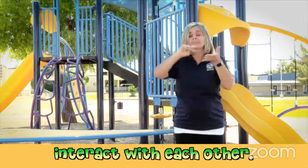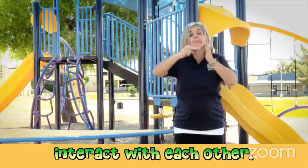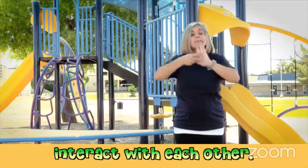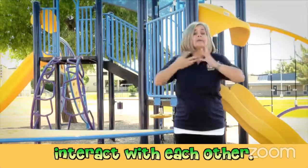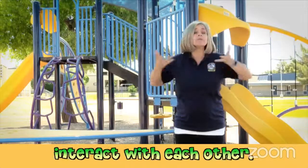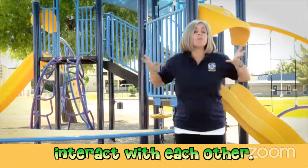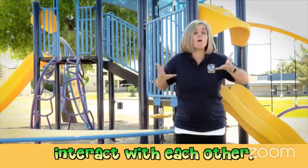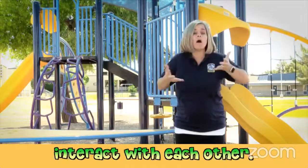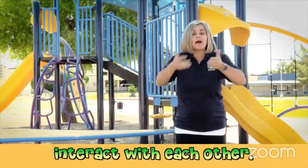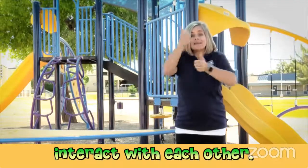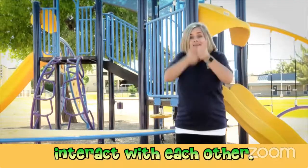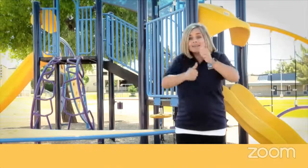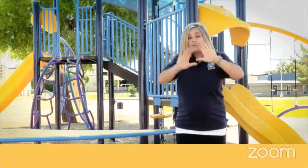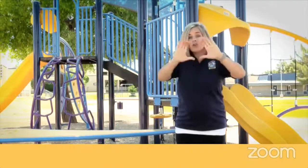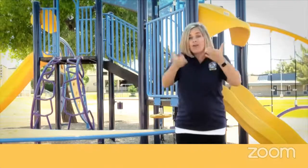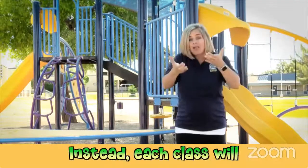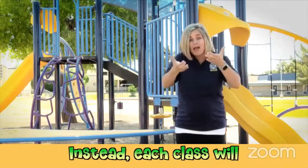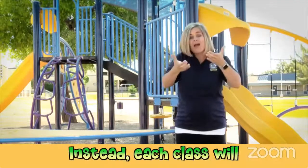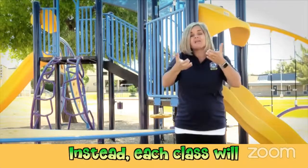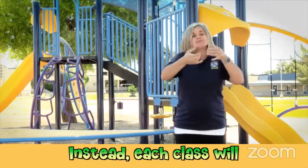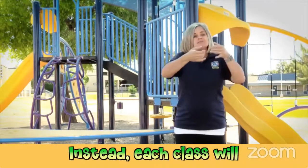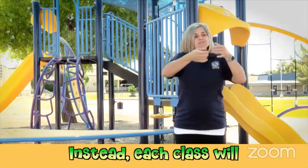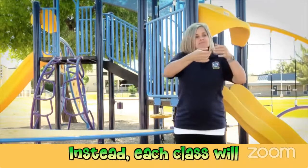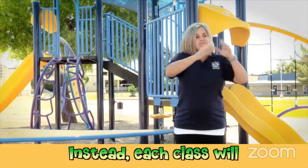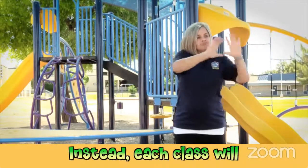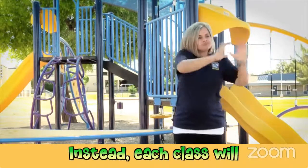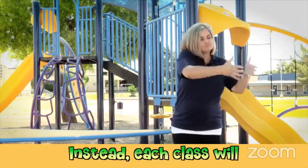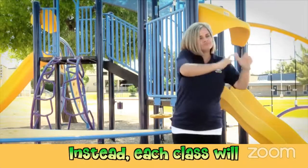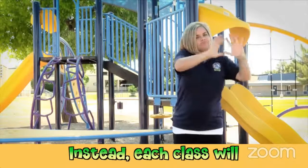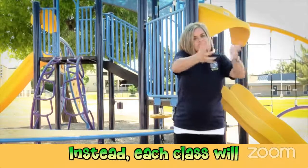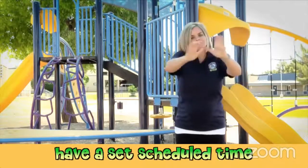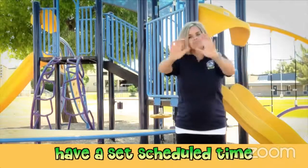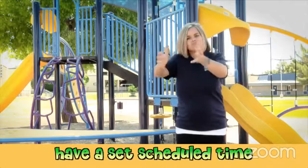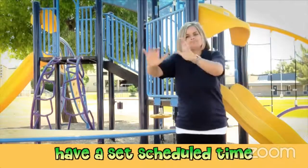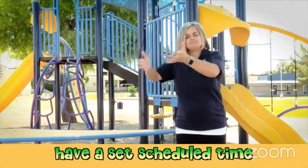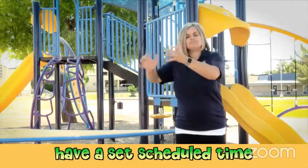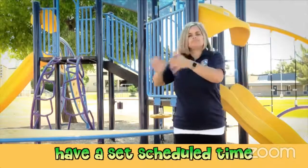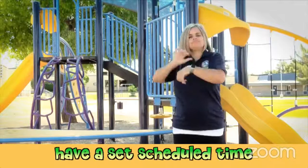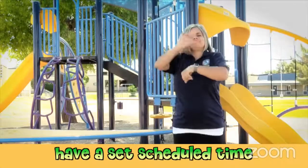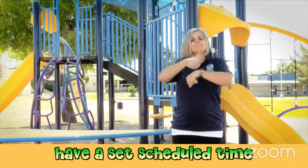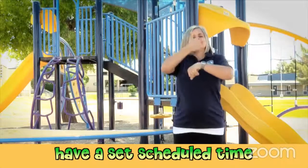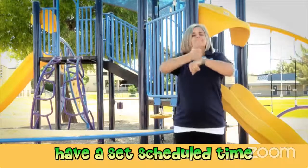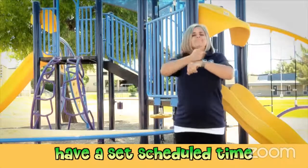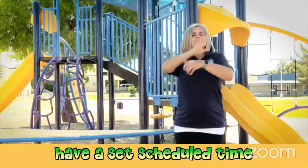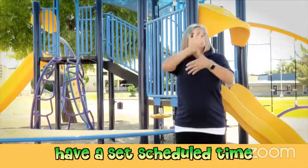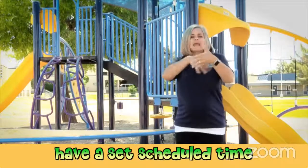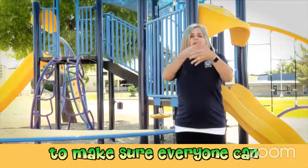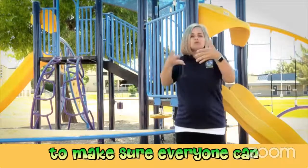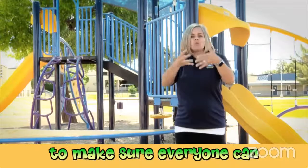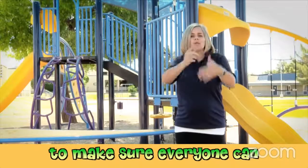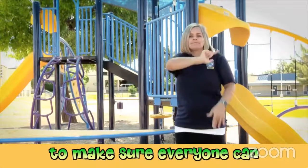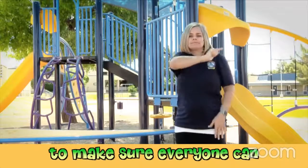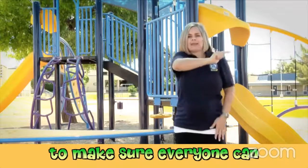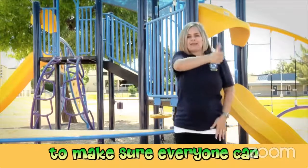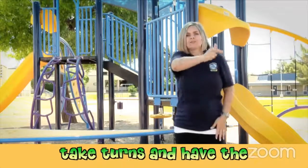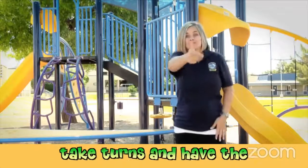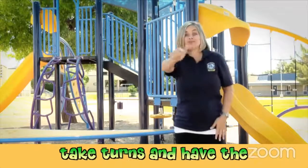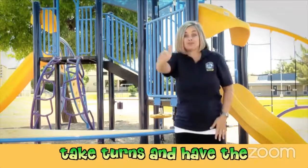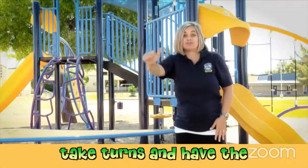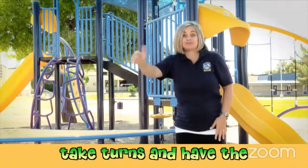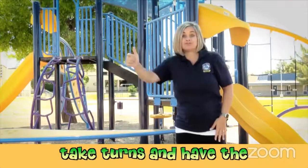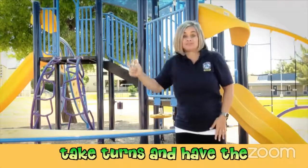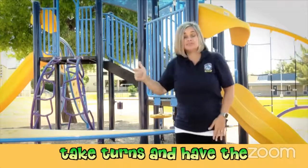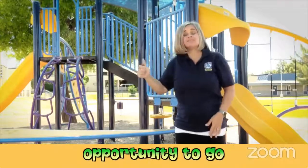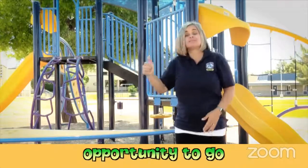play and interact with each other. Instead, each class will have a set scheduled time to make sure everyone can